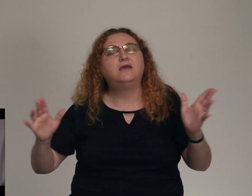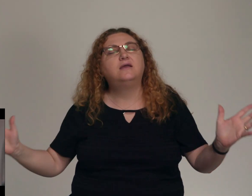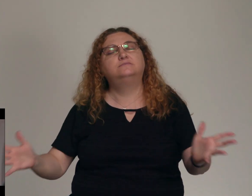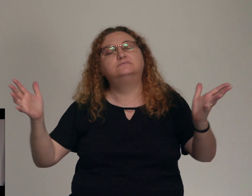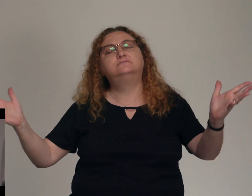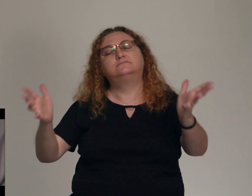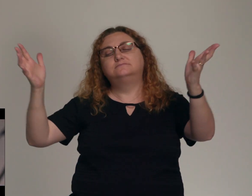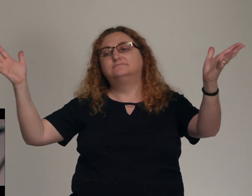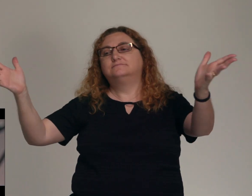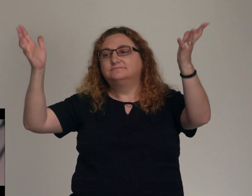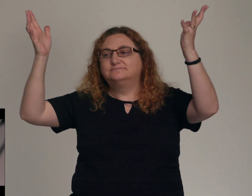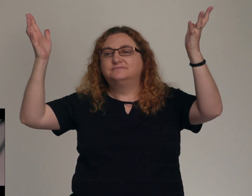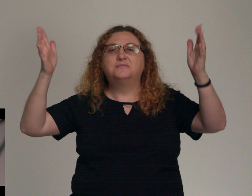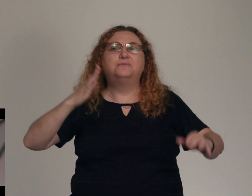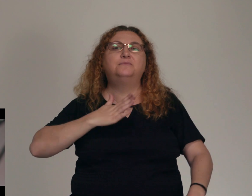you you